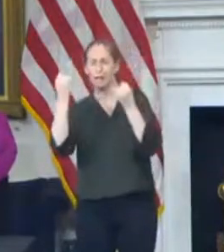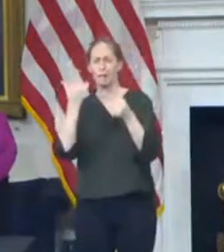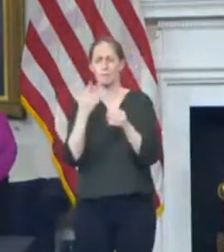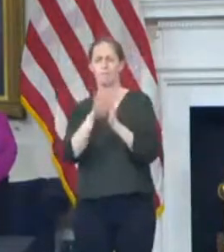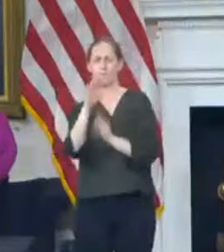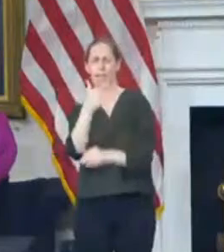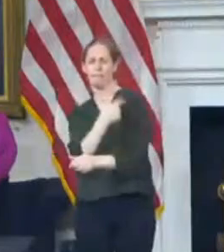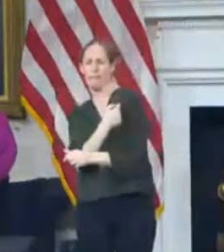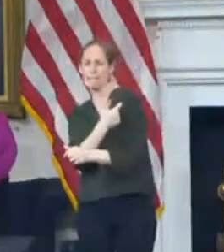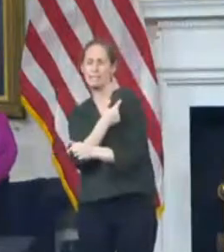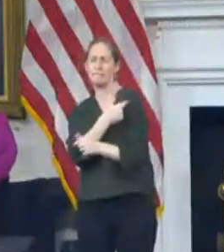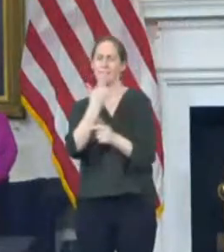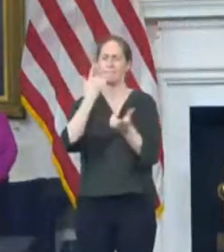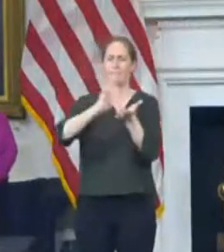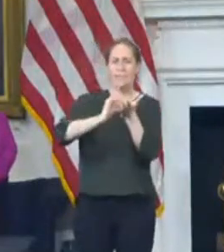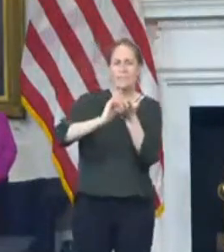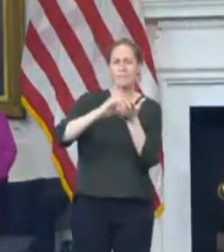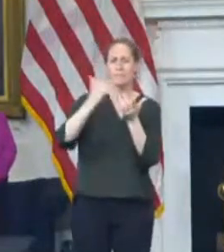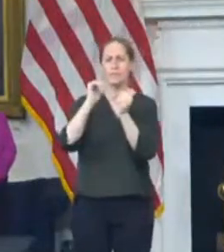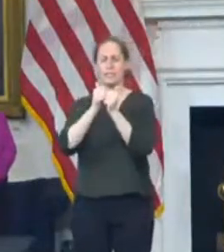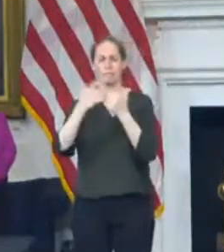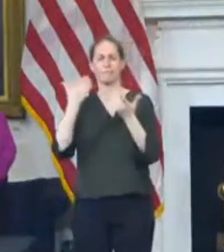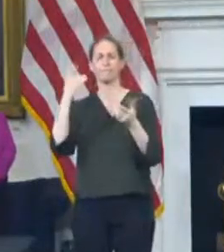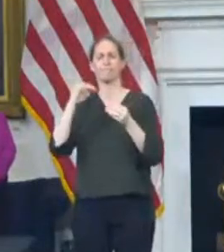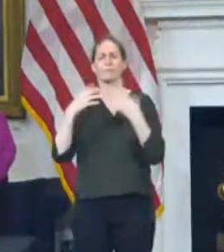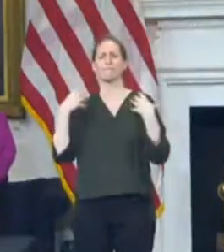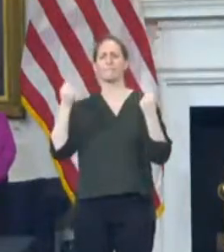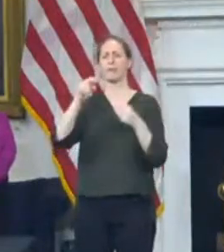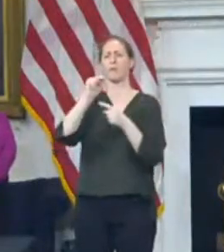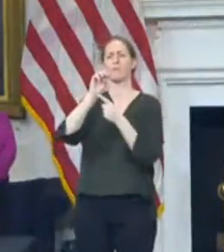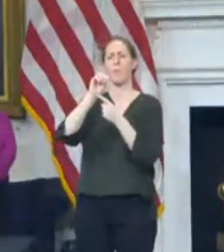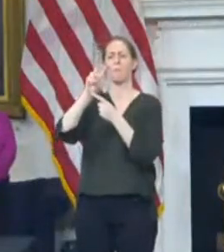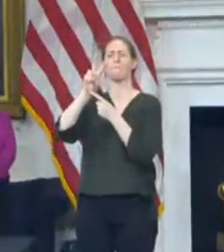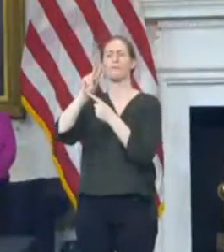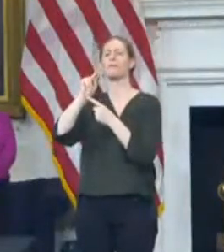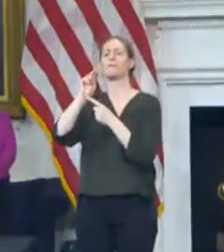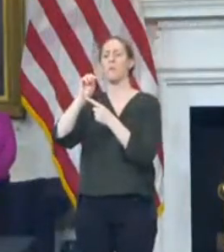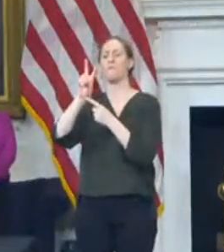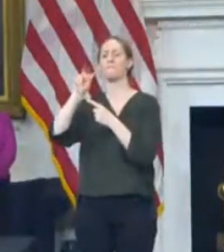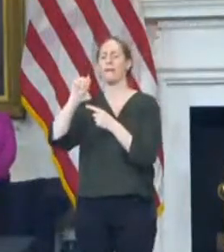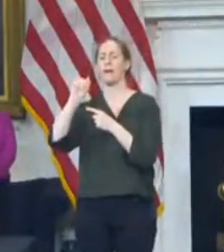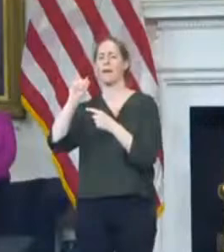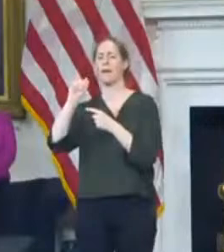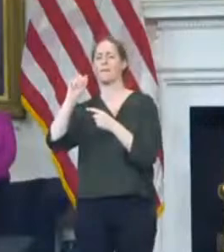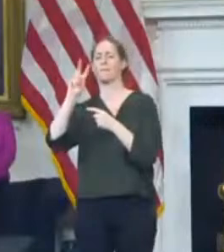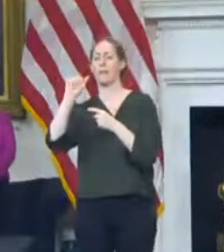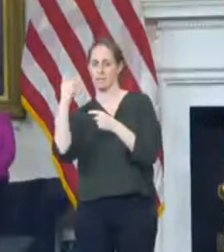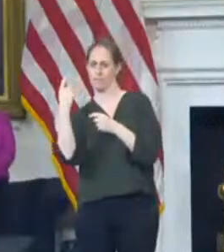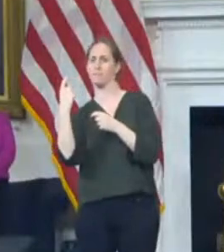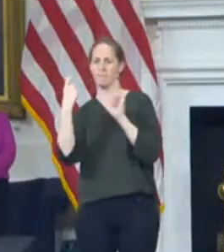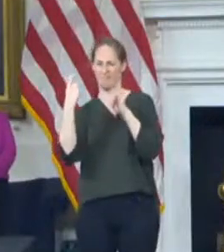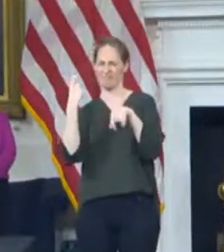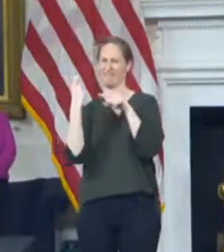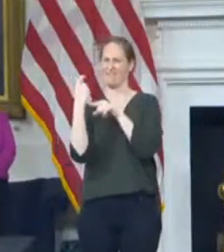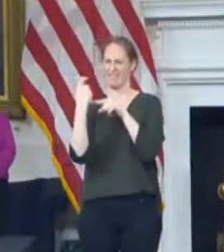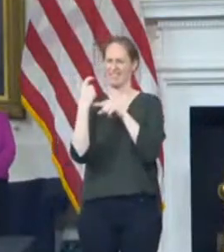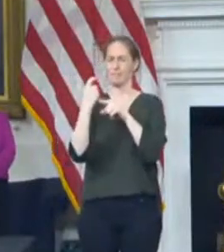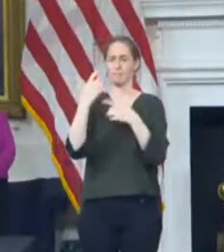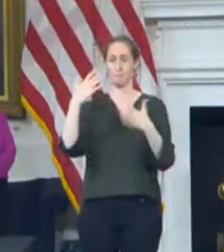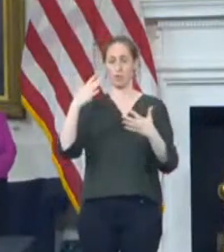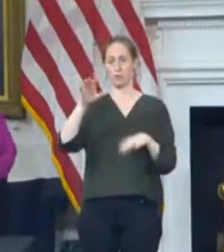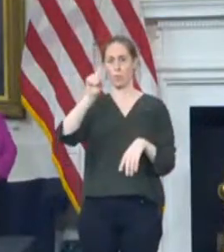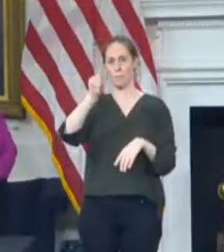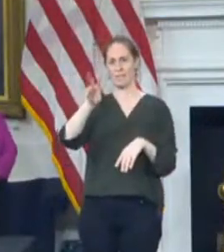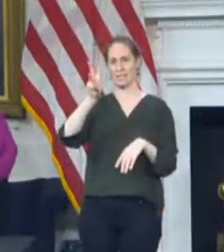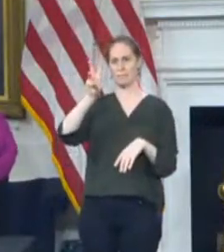therapeutics, including Novavax, which is adding another 400 jobs here in Maryland and was awarded $1.6 billion